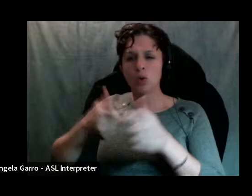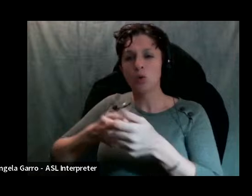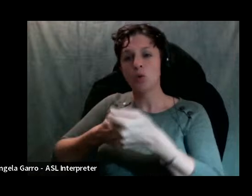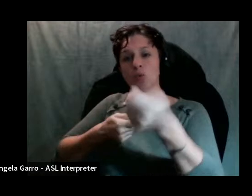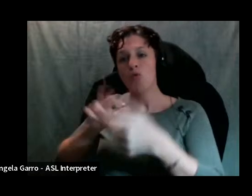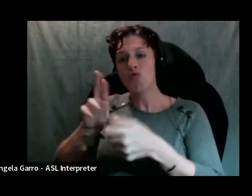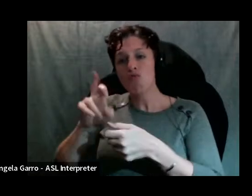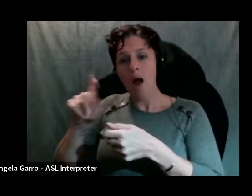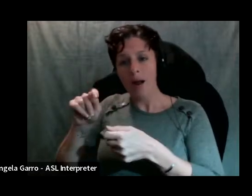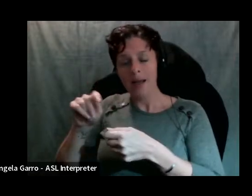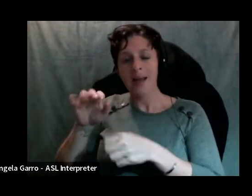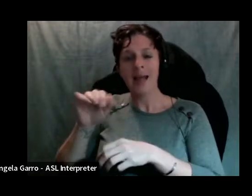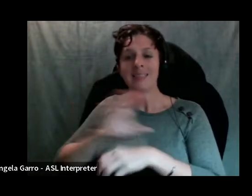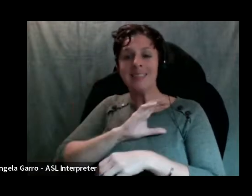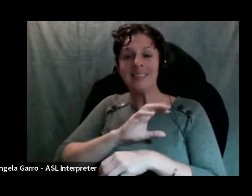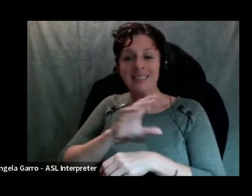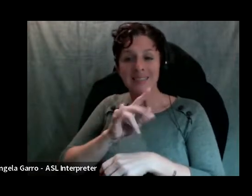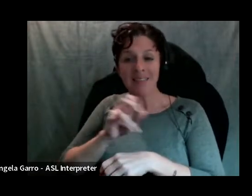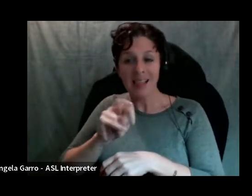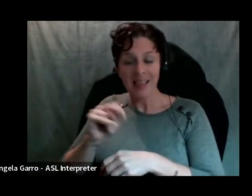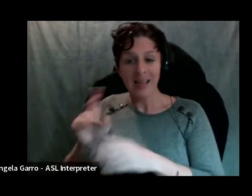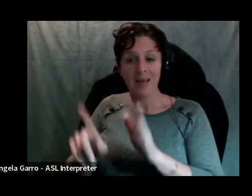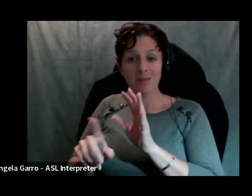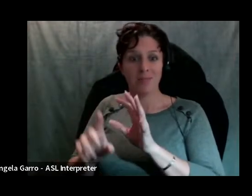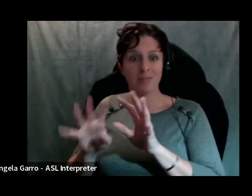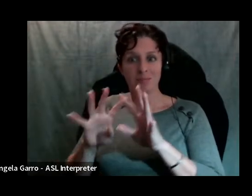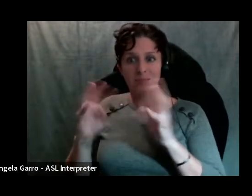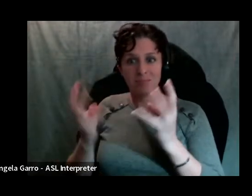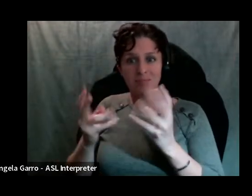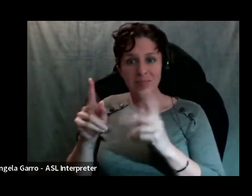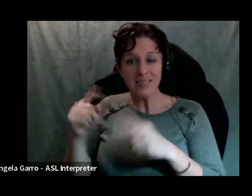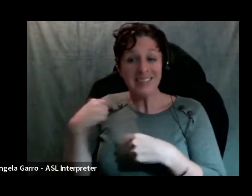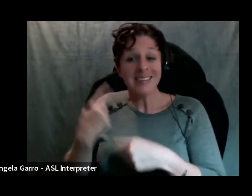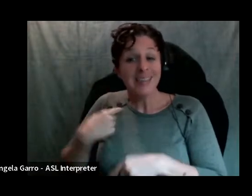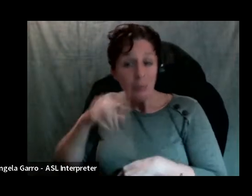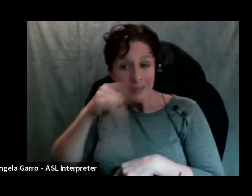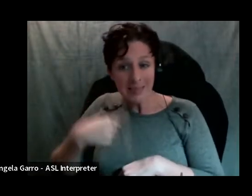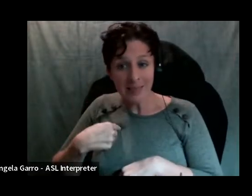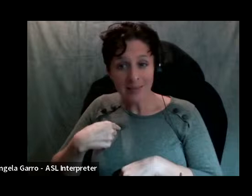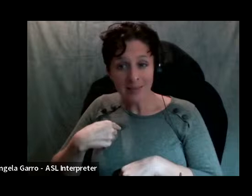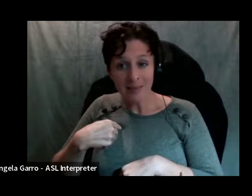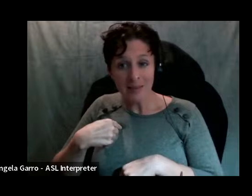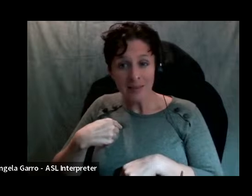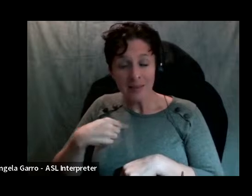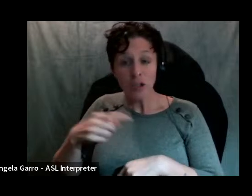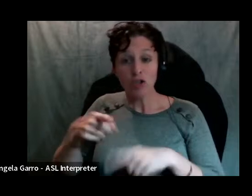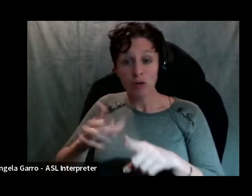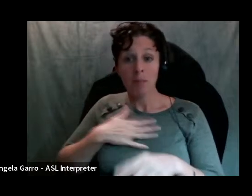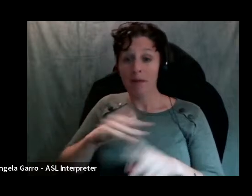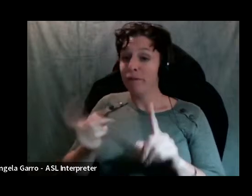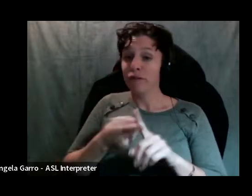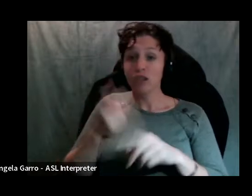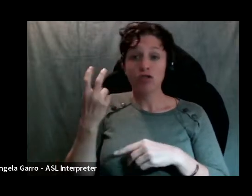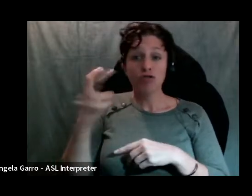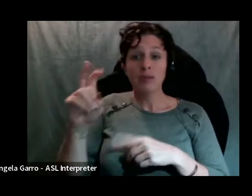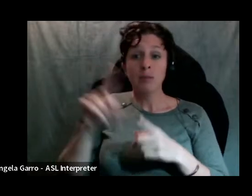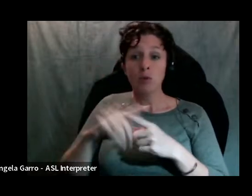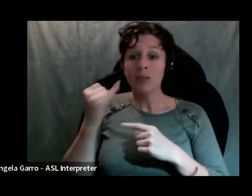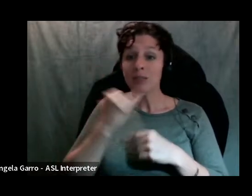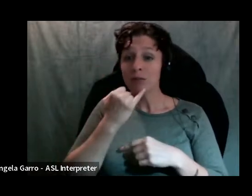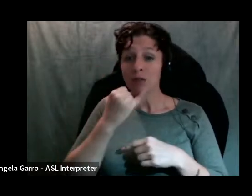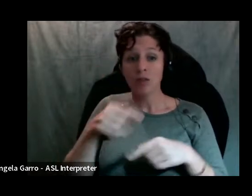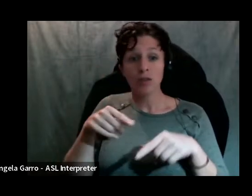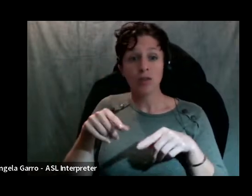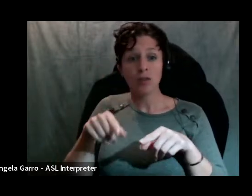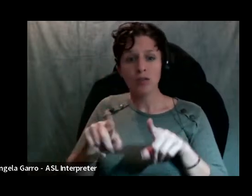Israel's civilian population centers since I was a child. In fact, during my first trip to Israel during the